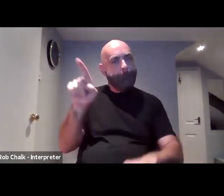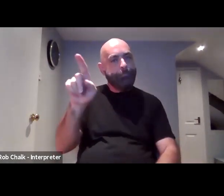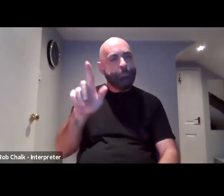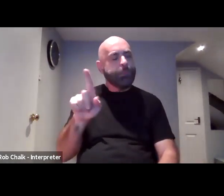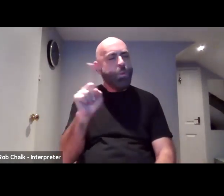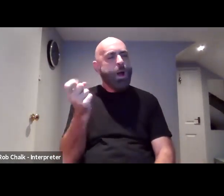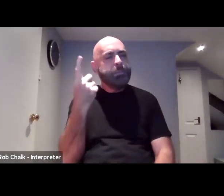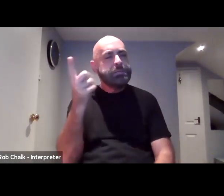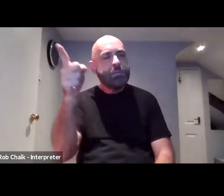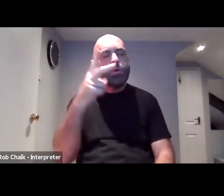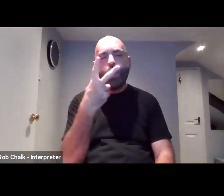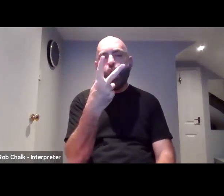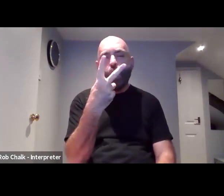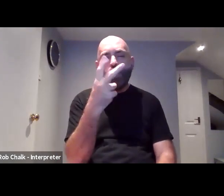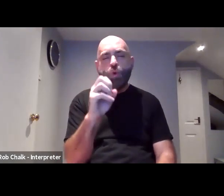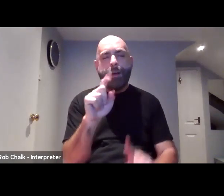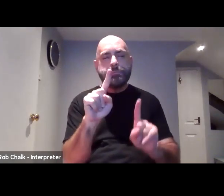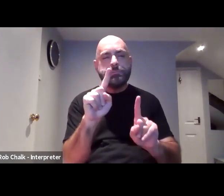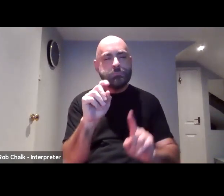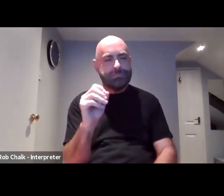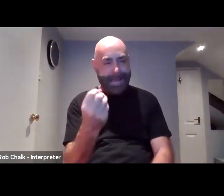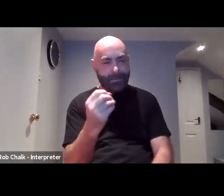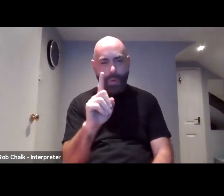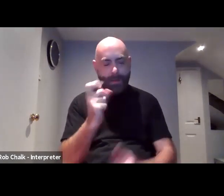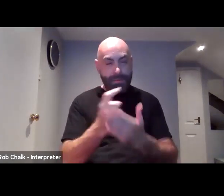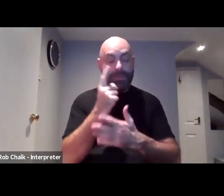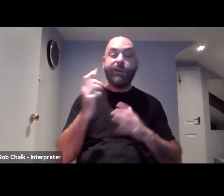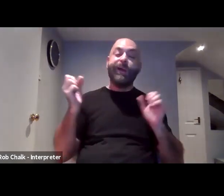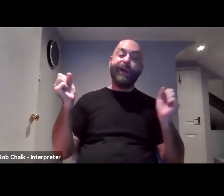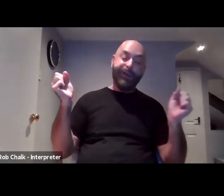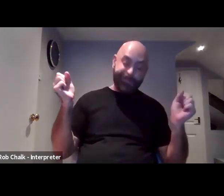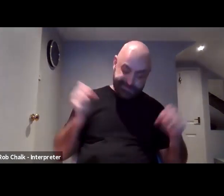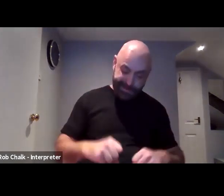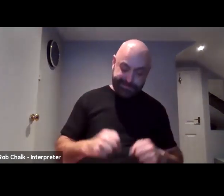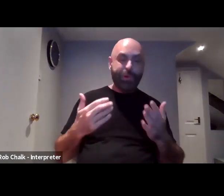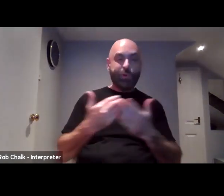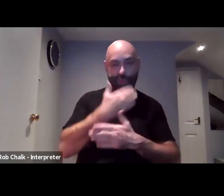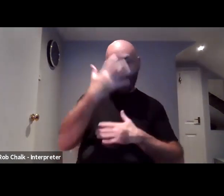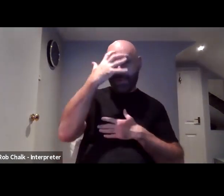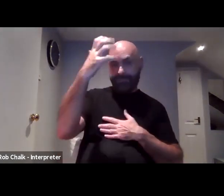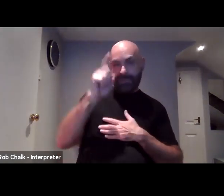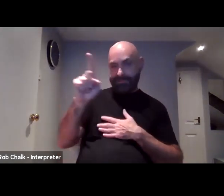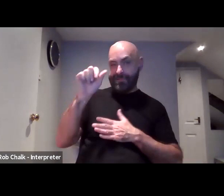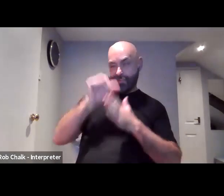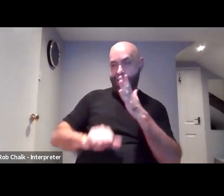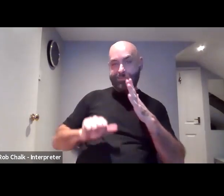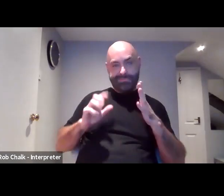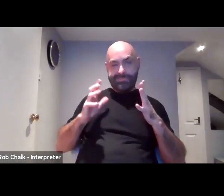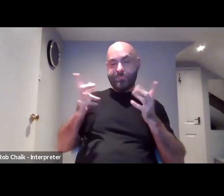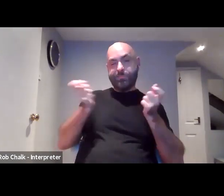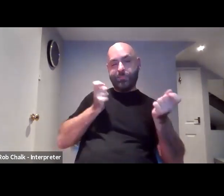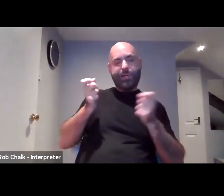What happened in 2010? Well, yes, a new government came into power. Could